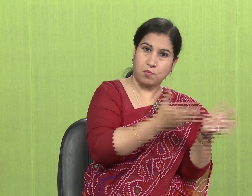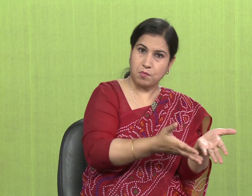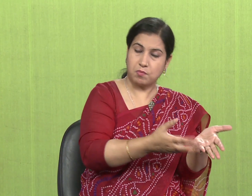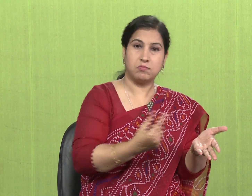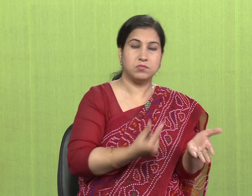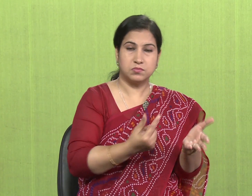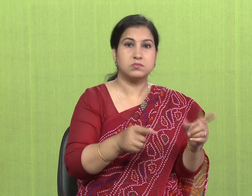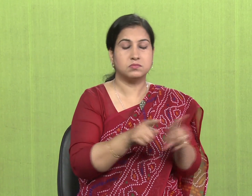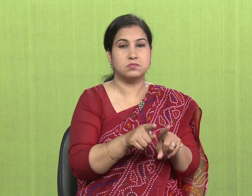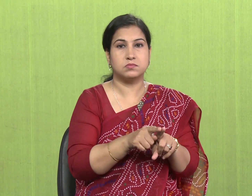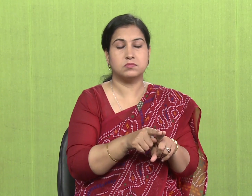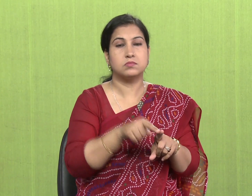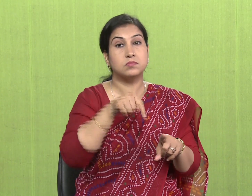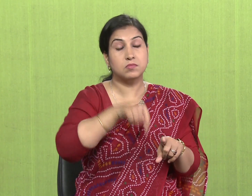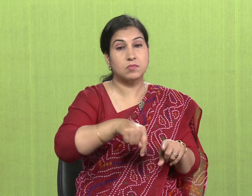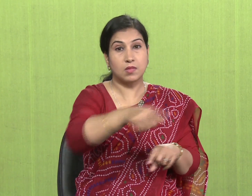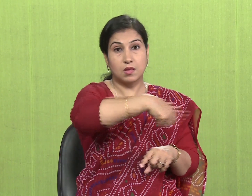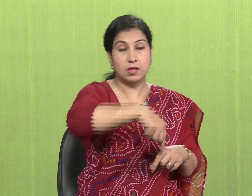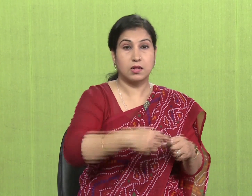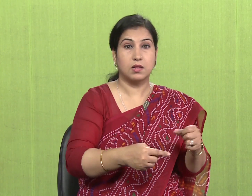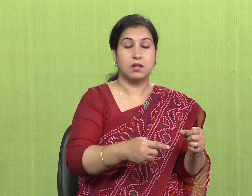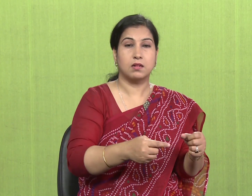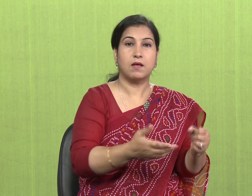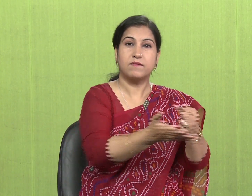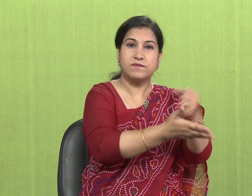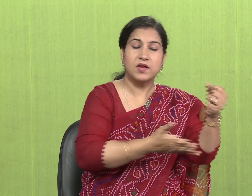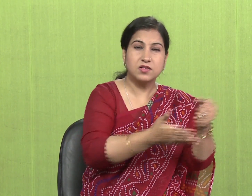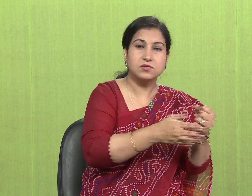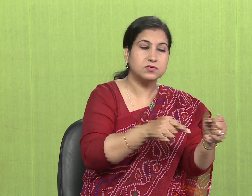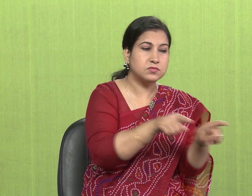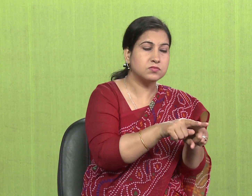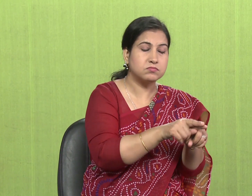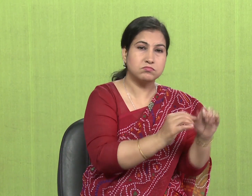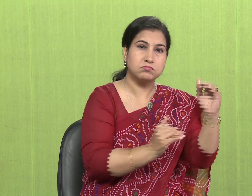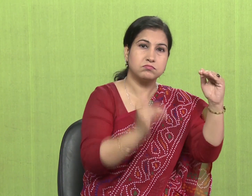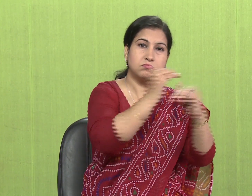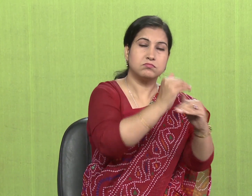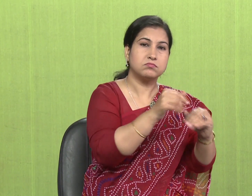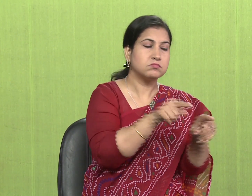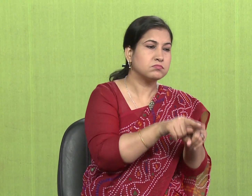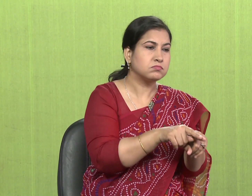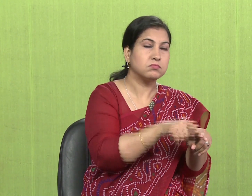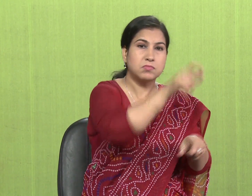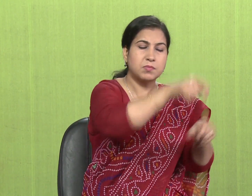Upon advice of a local village elder, he began organizing villagers to learn how to